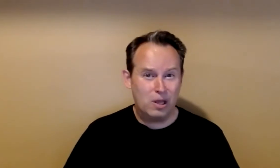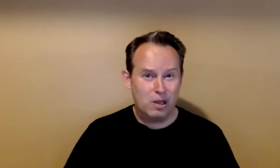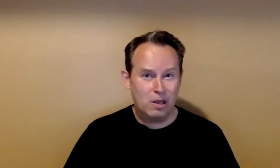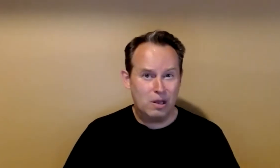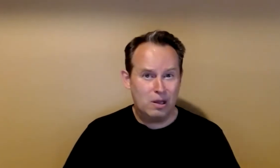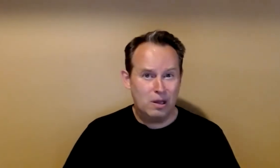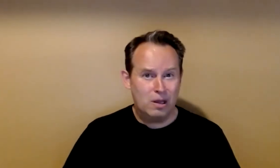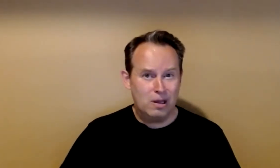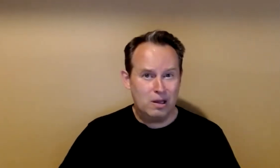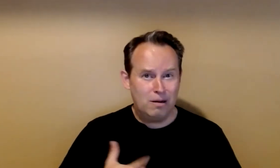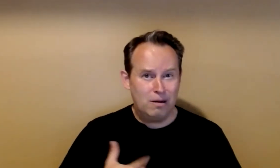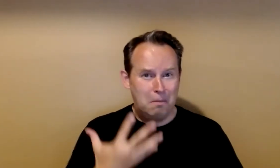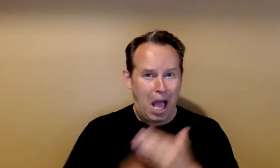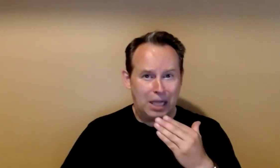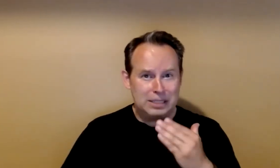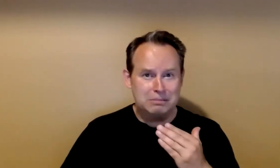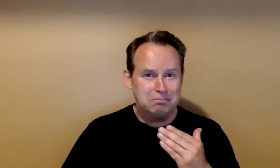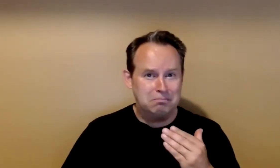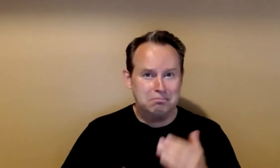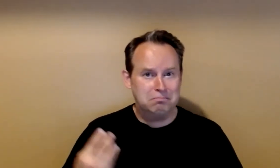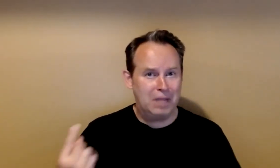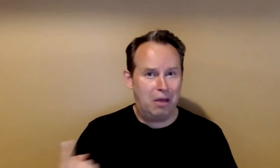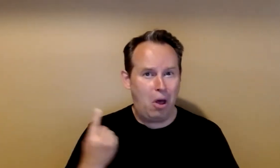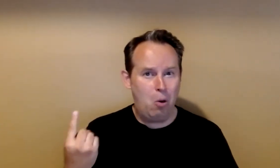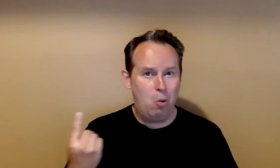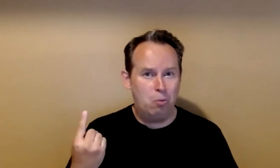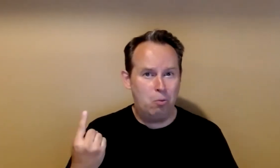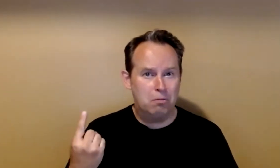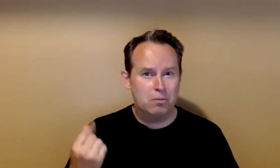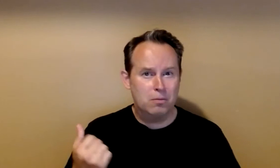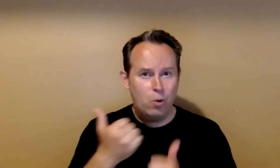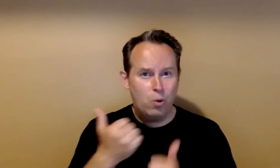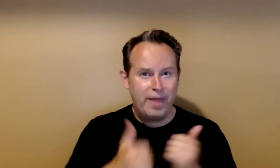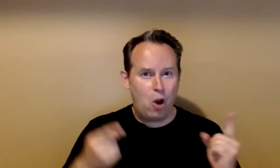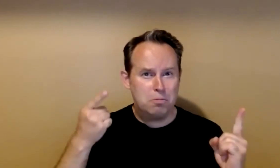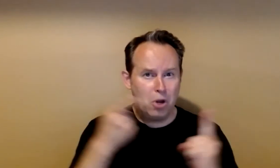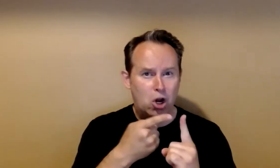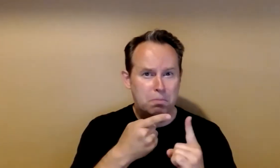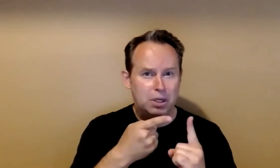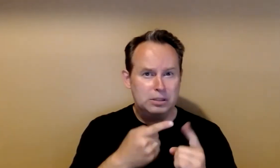Does it really matter? I was lost, alone, and without